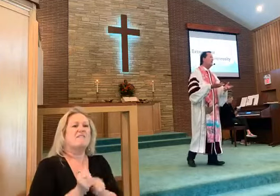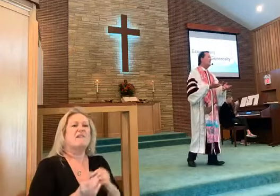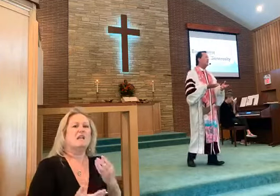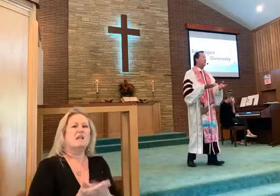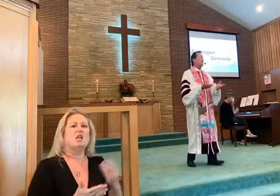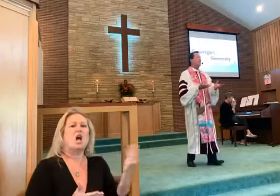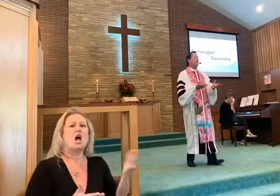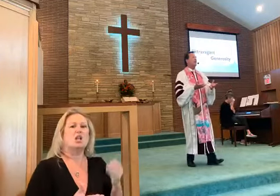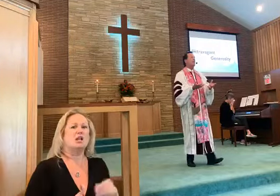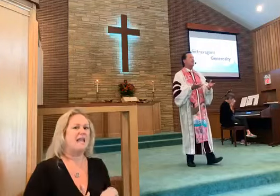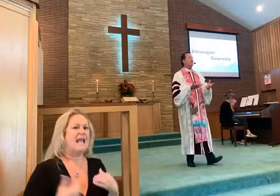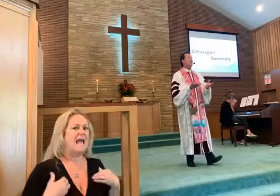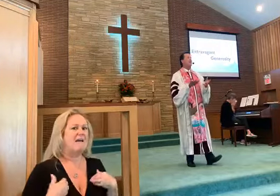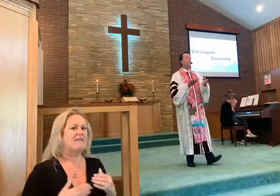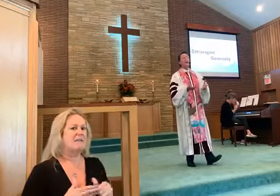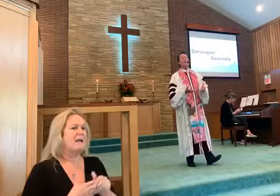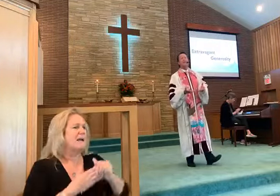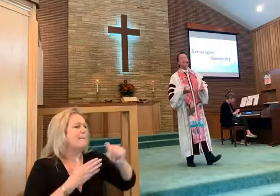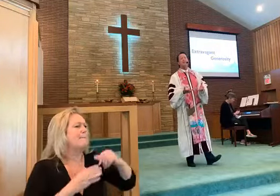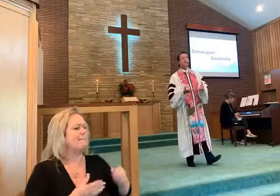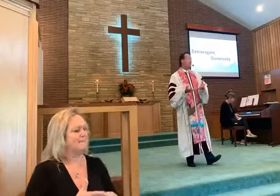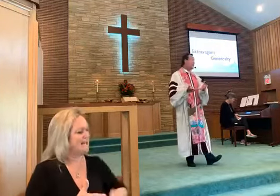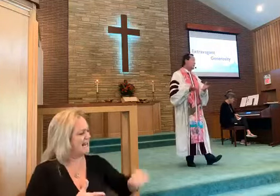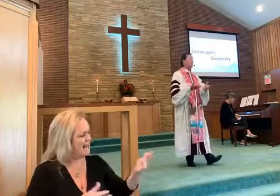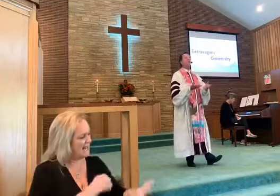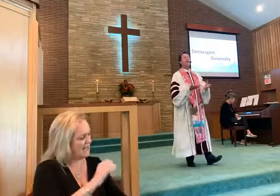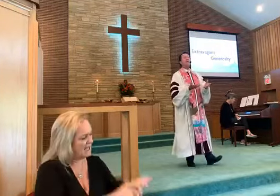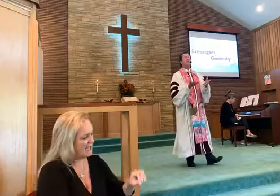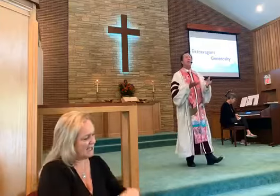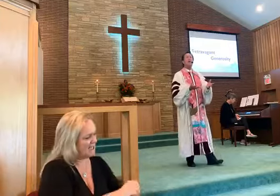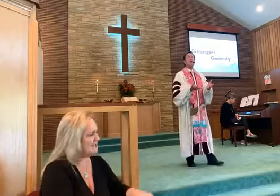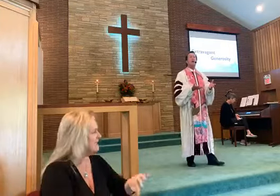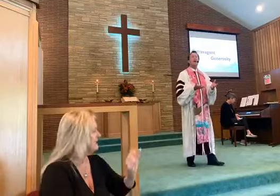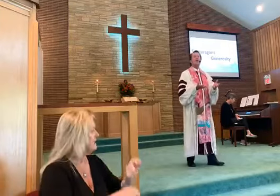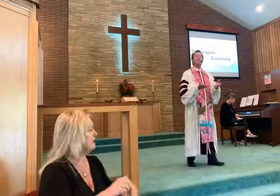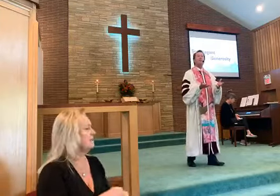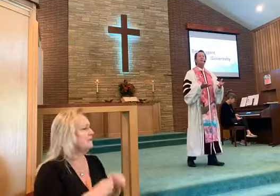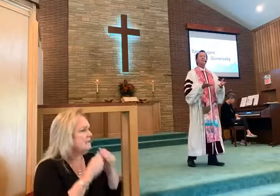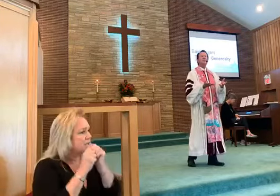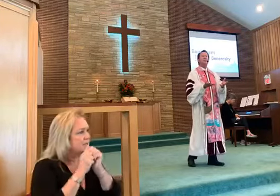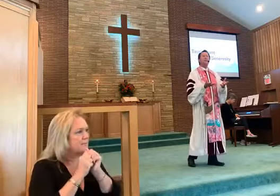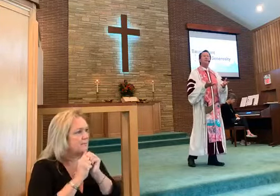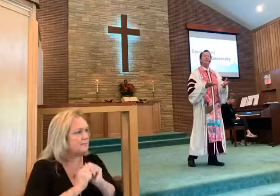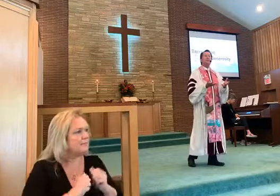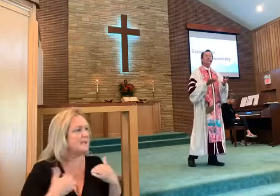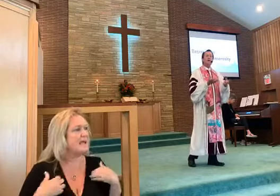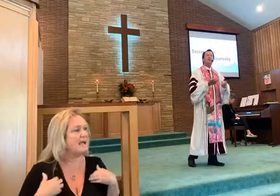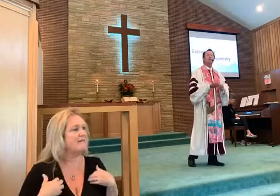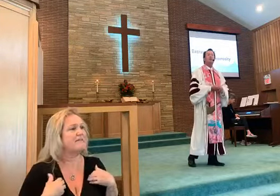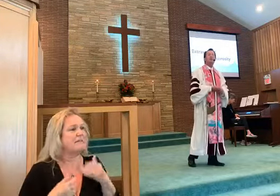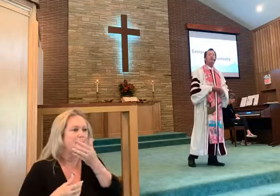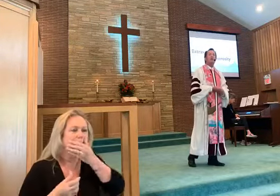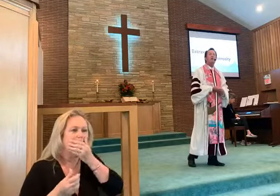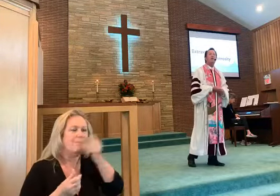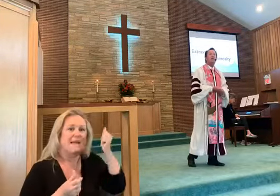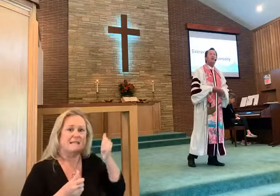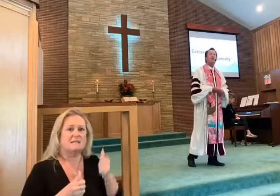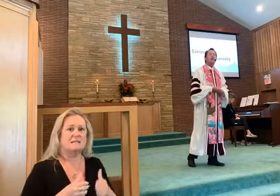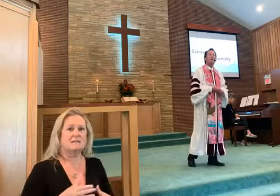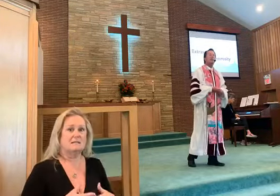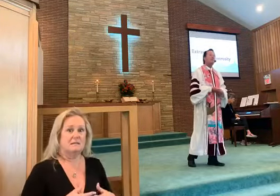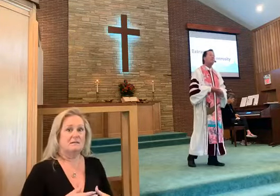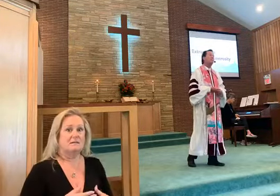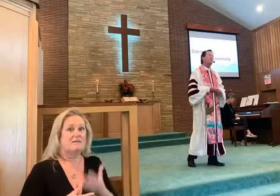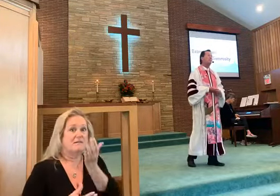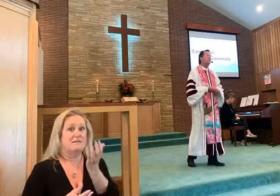seed, to plant, bless you, in order to have the best harvest they can